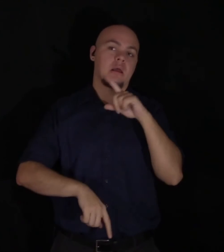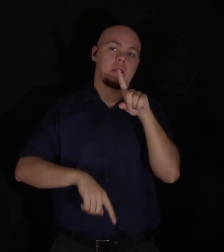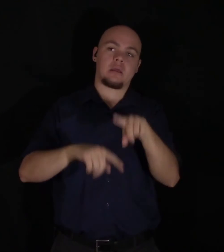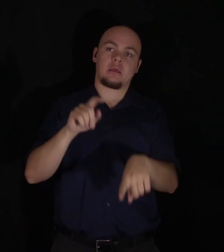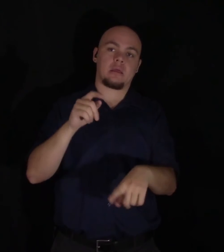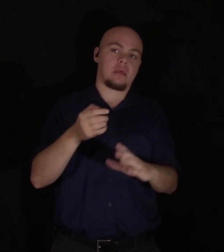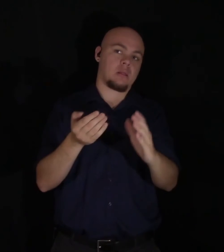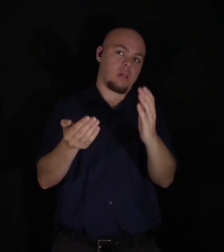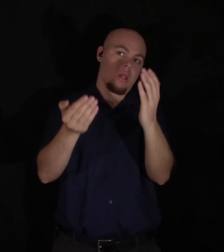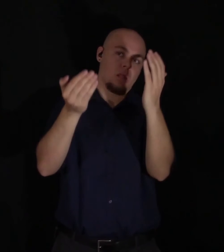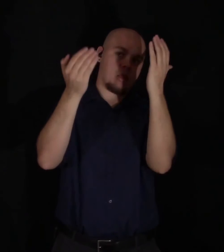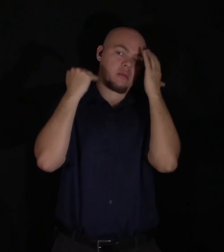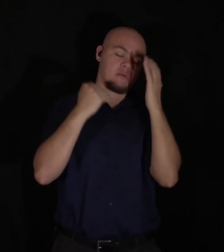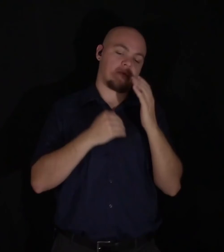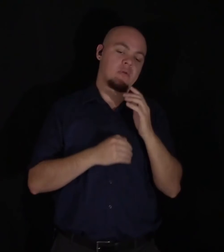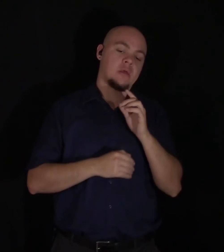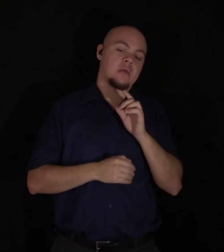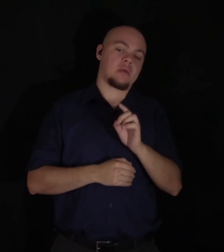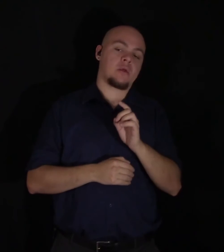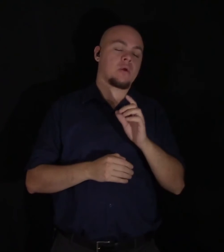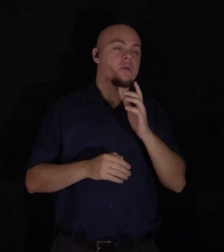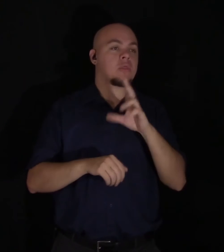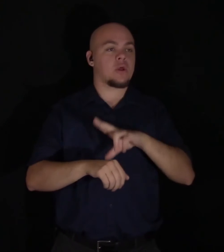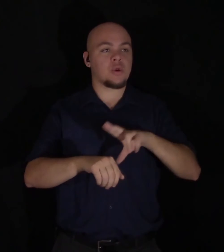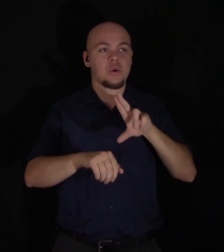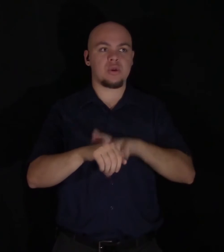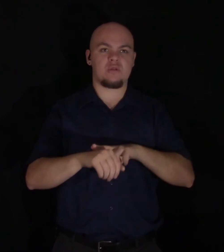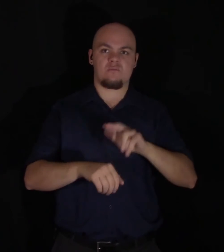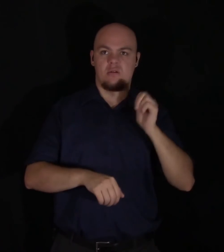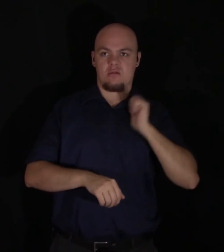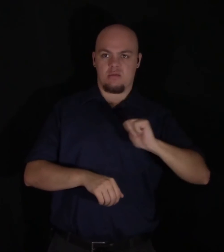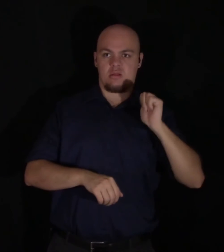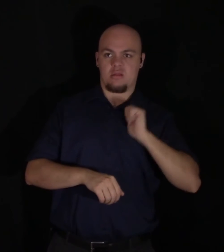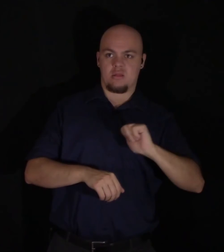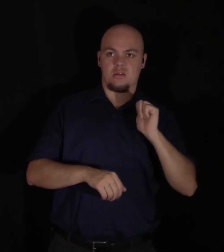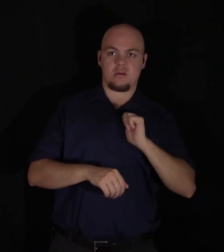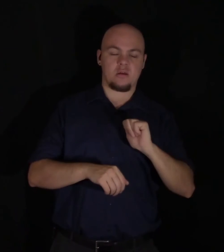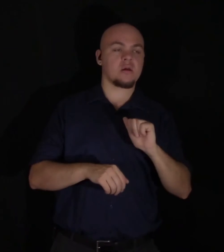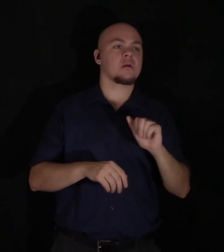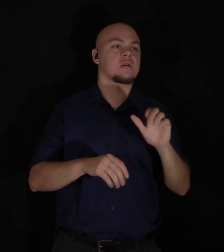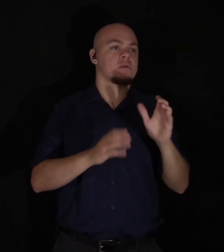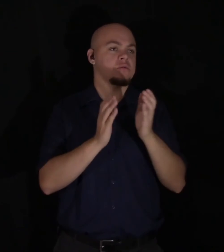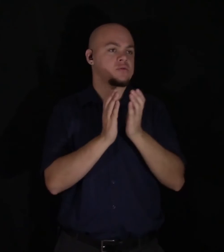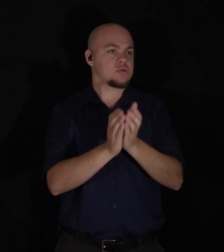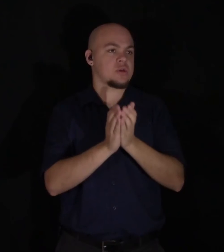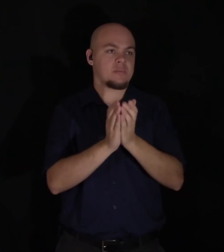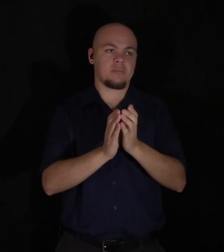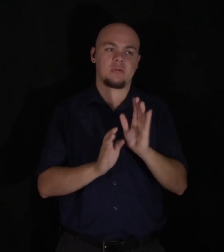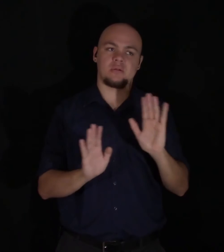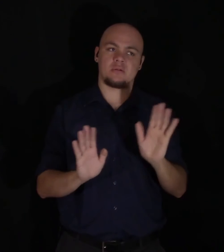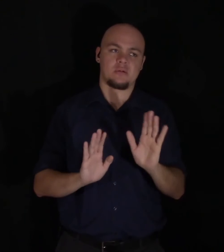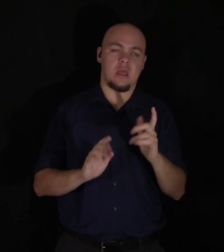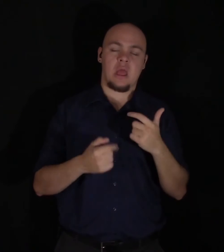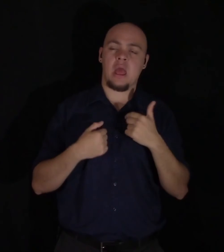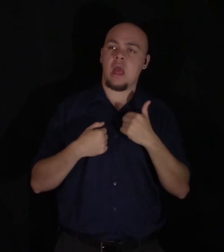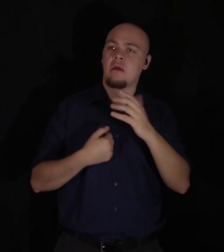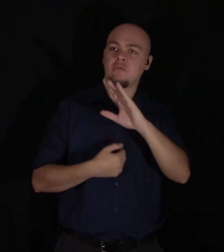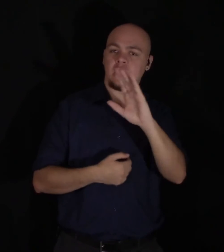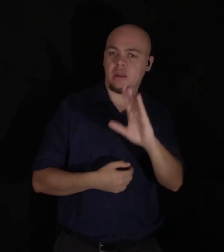intense distaste to the usual brutality exercised on board ship. I have never believed it to be